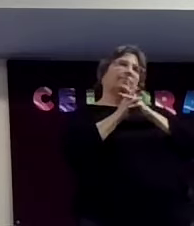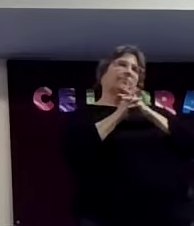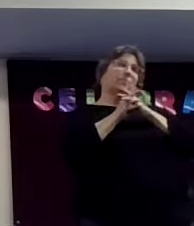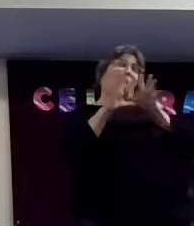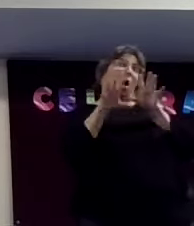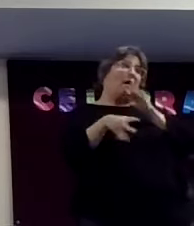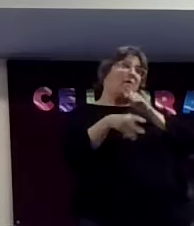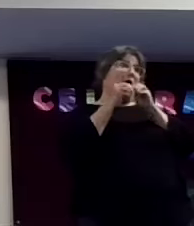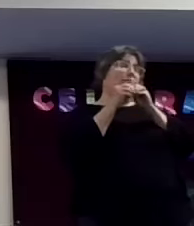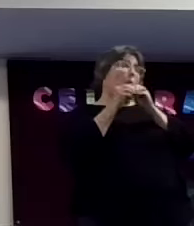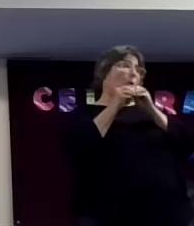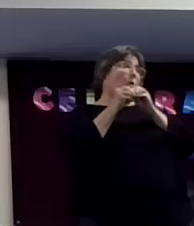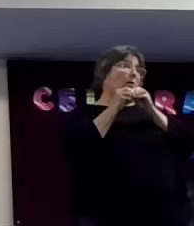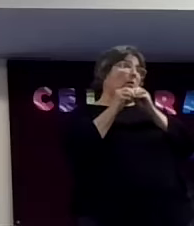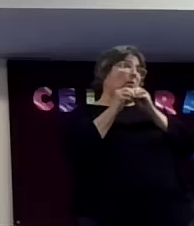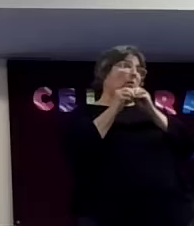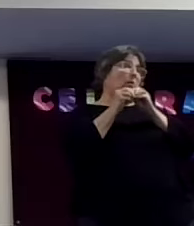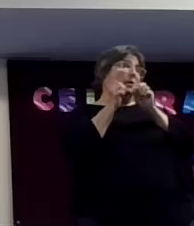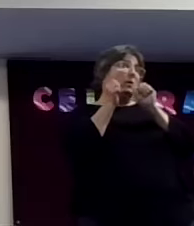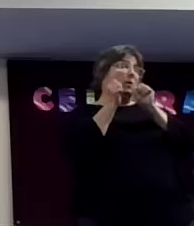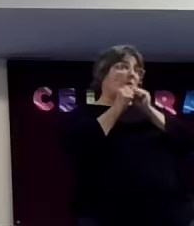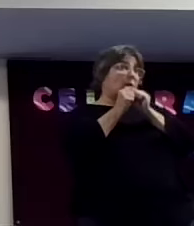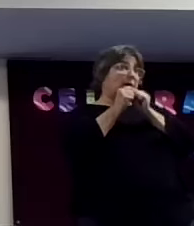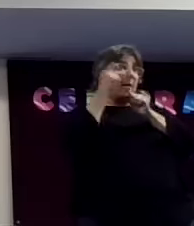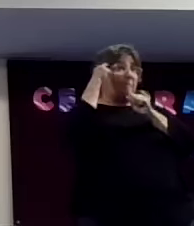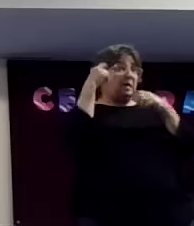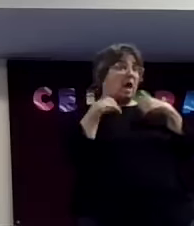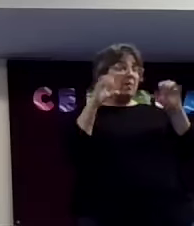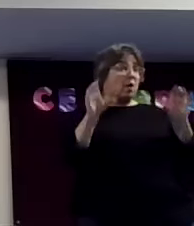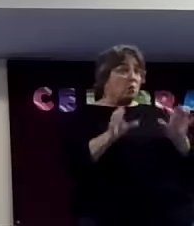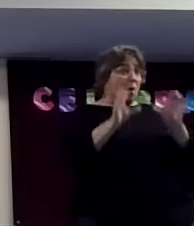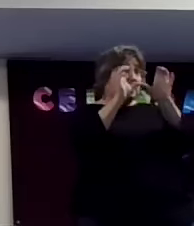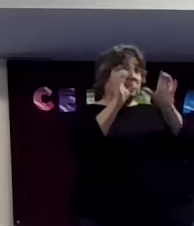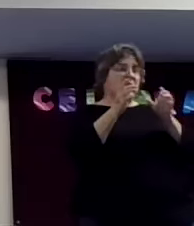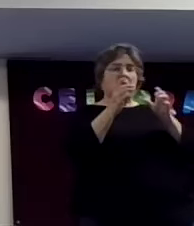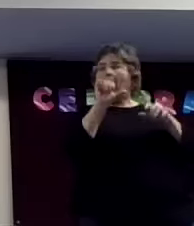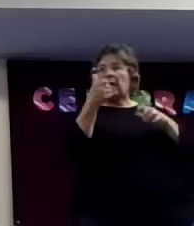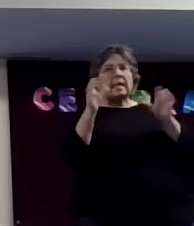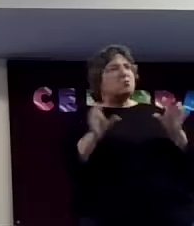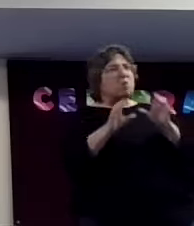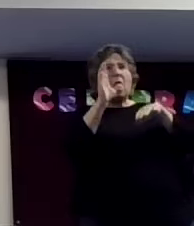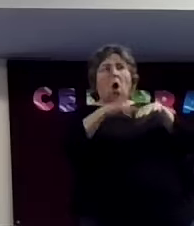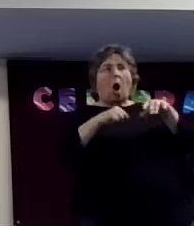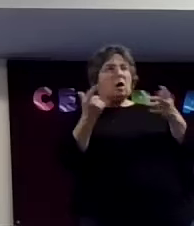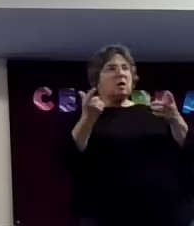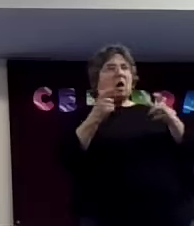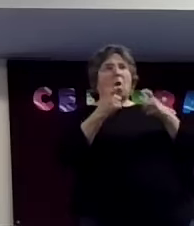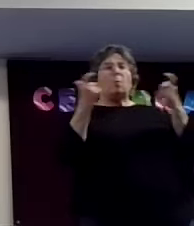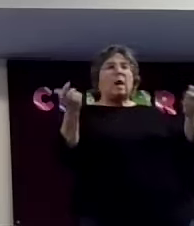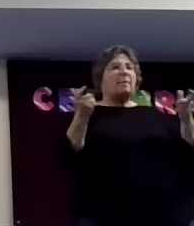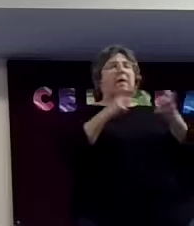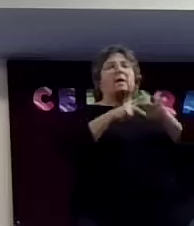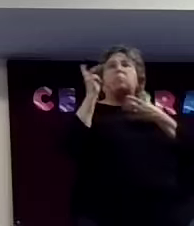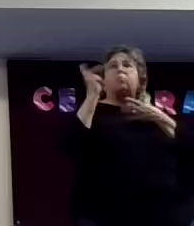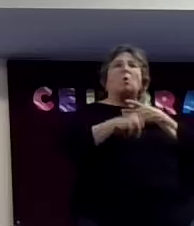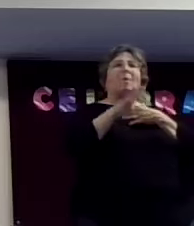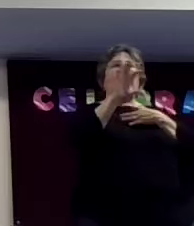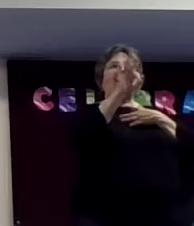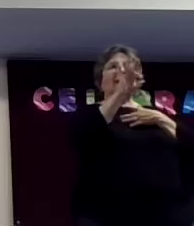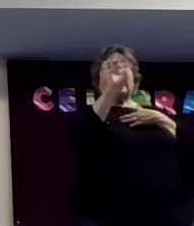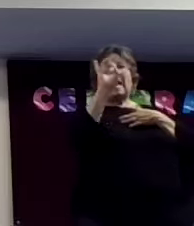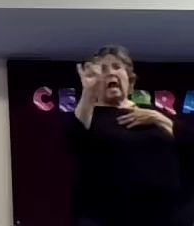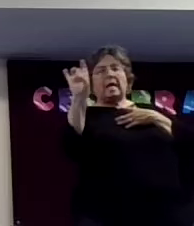be involved more with mental health crisis or any crisis call, like we did a big initiative,